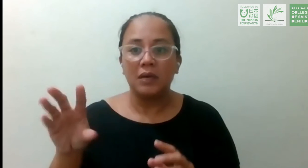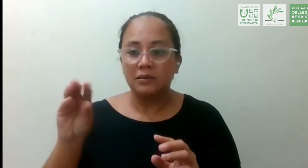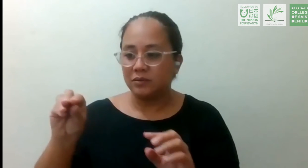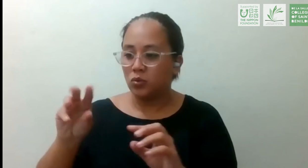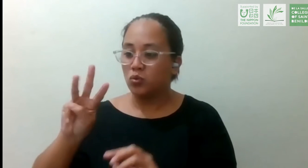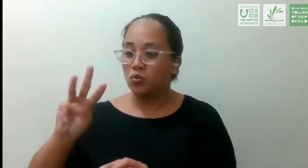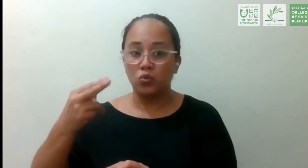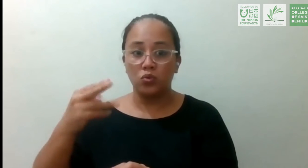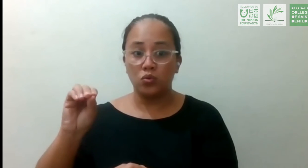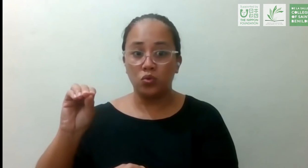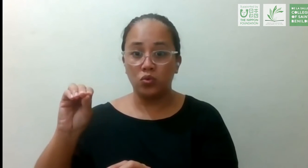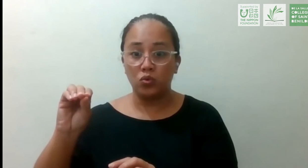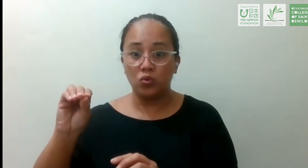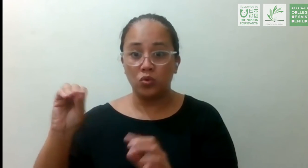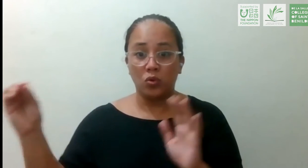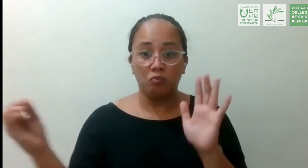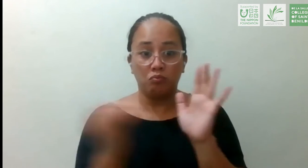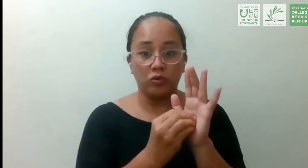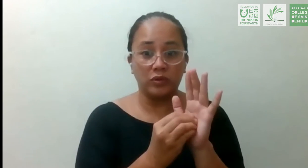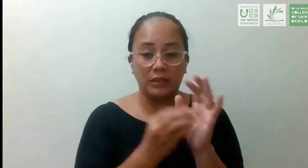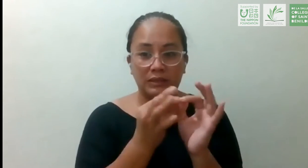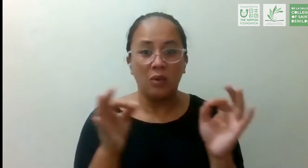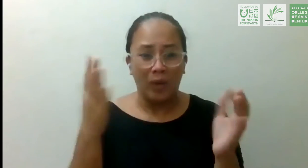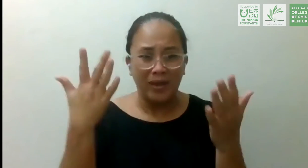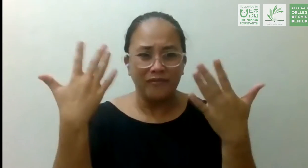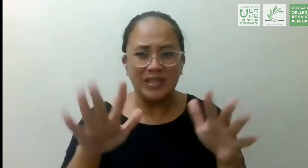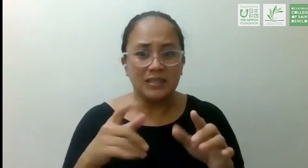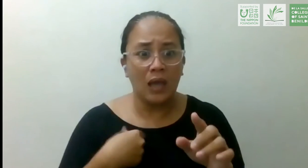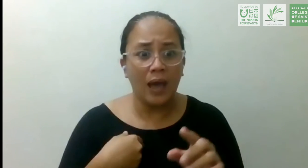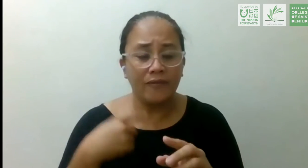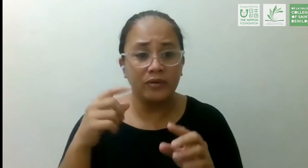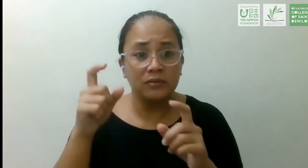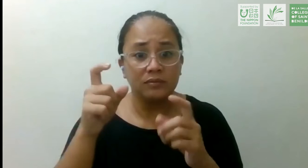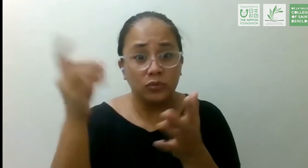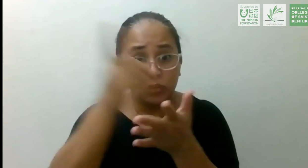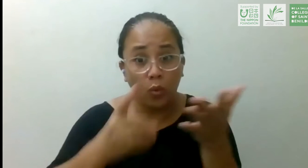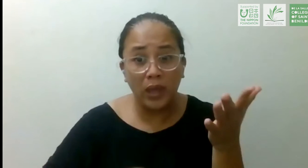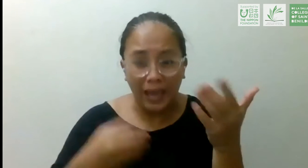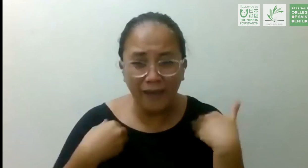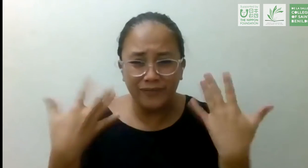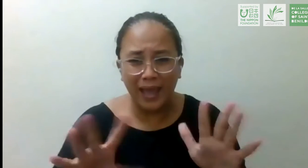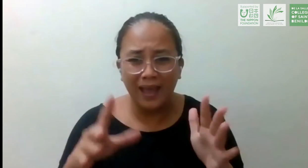in the vocabulary, because you already have the drawing with facial expression now.